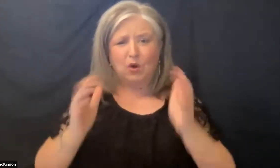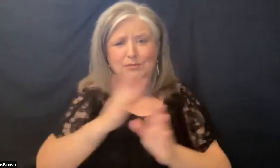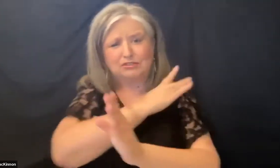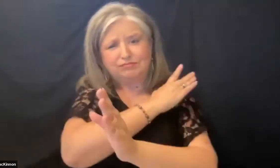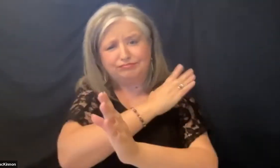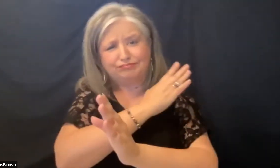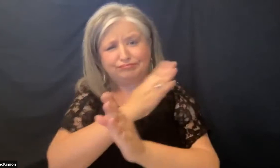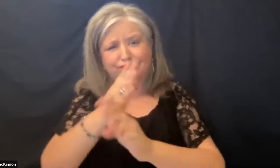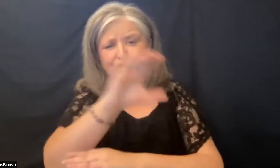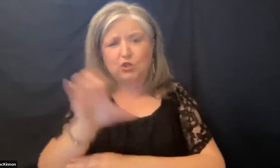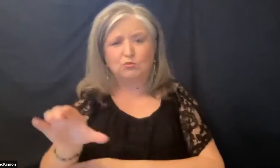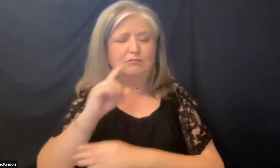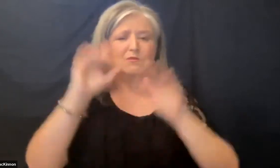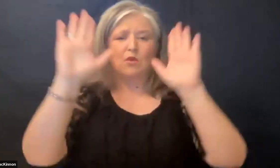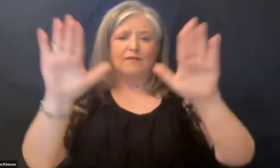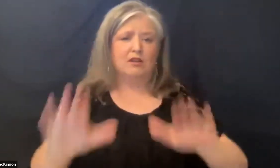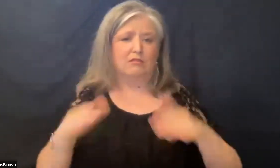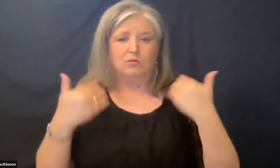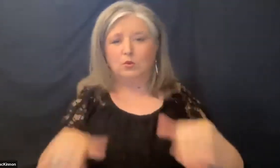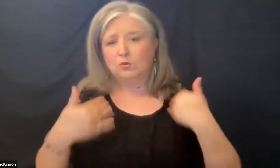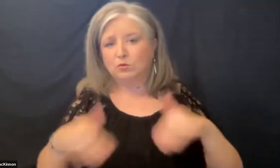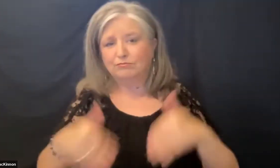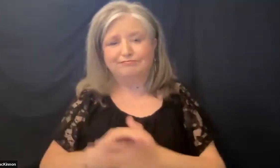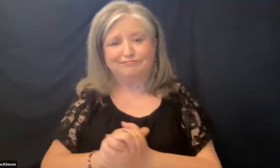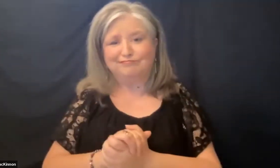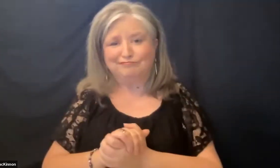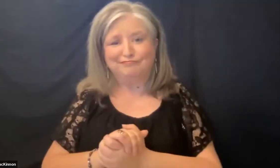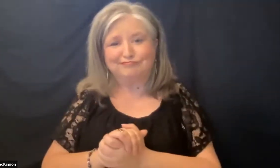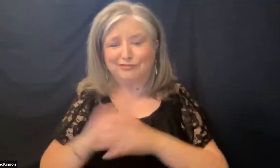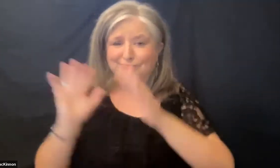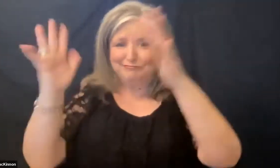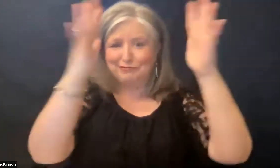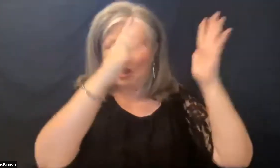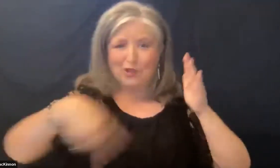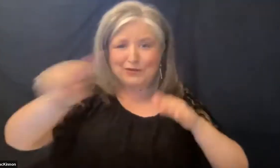And in the past year, I've seen many, many performances on Zoom, and it's been absolutely wonderful.